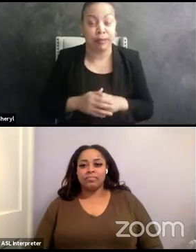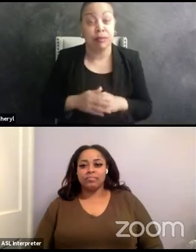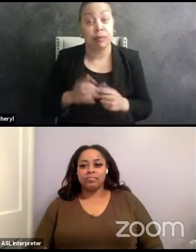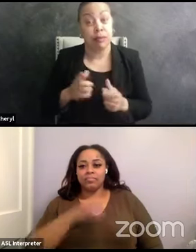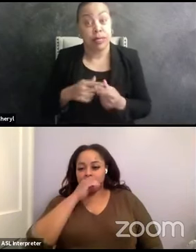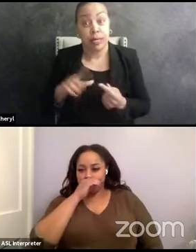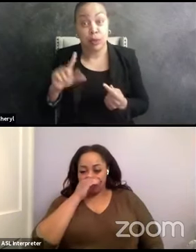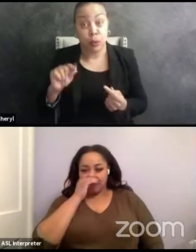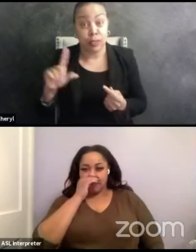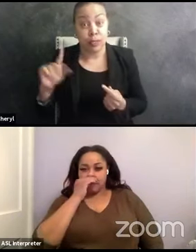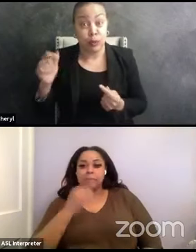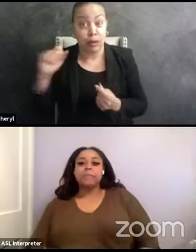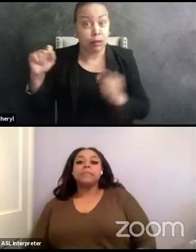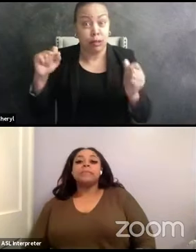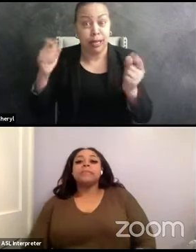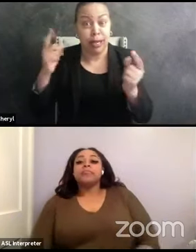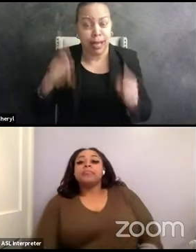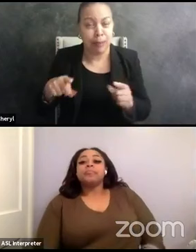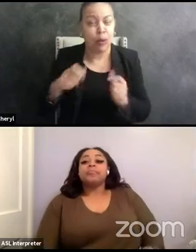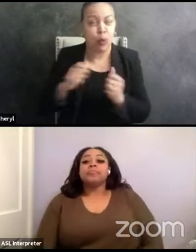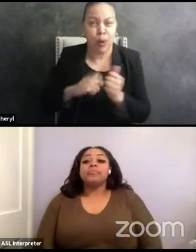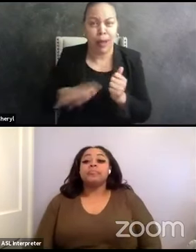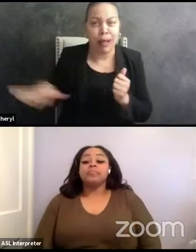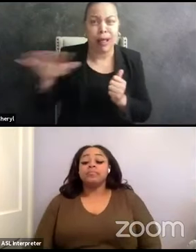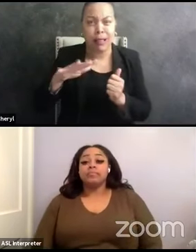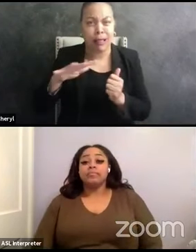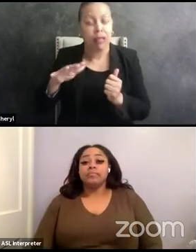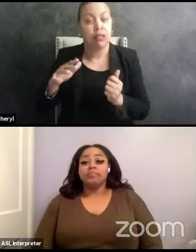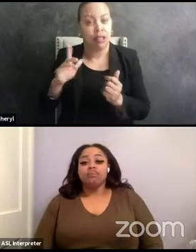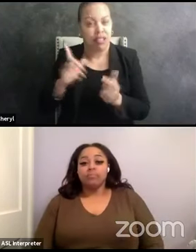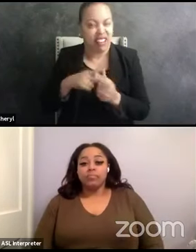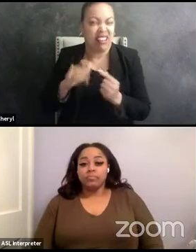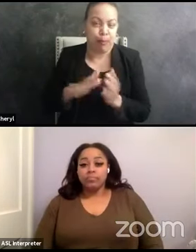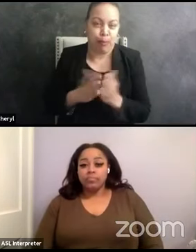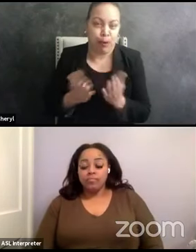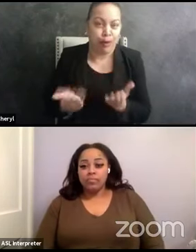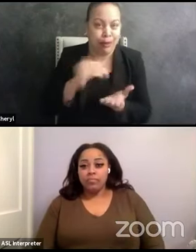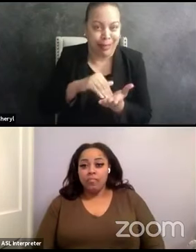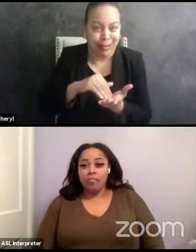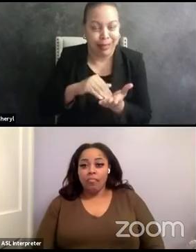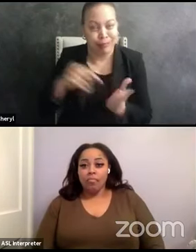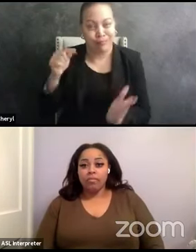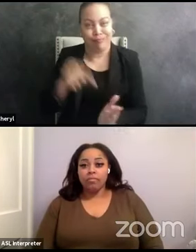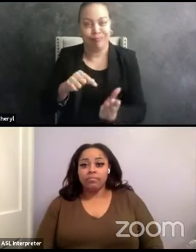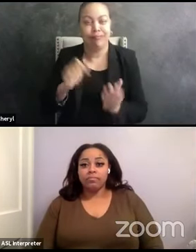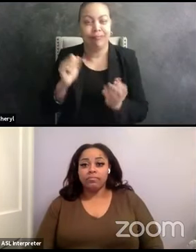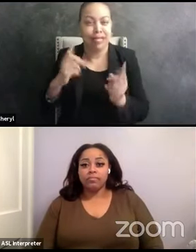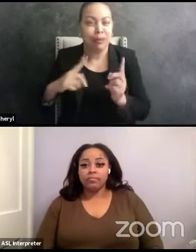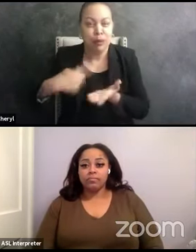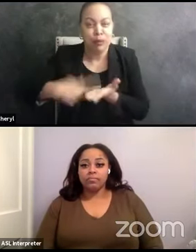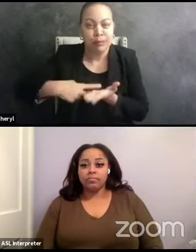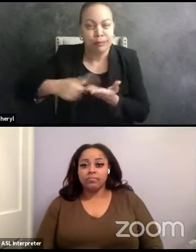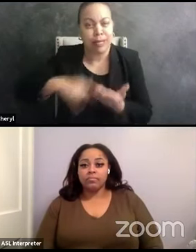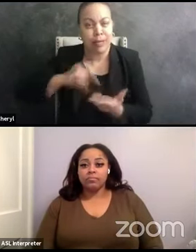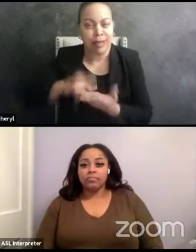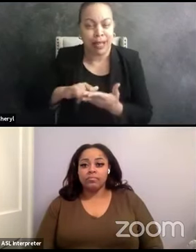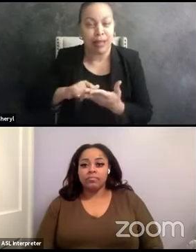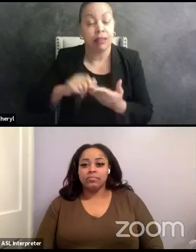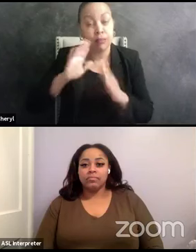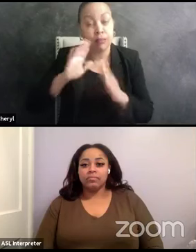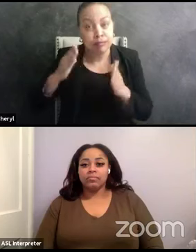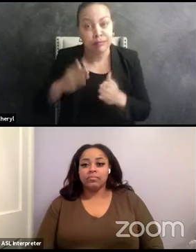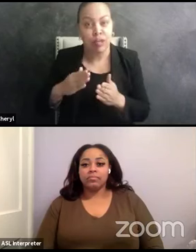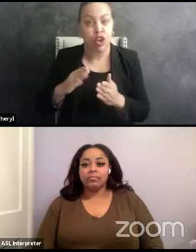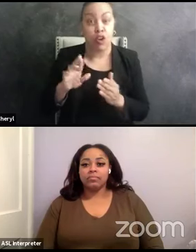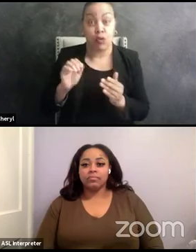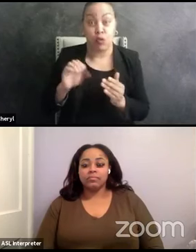mass mobilization for racial justice, So You Want to Talk About Race became a centralized text steering conversations of racial liberation